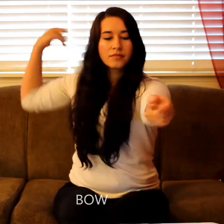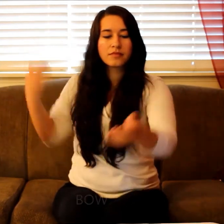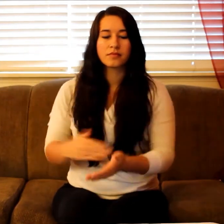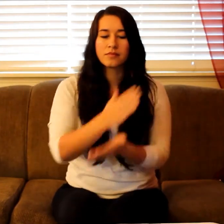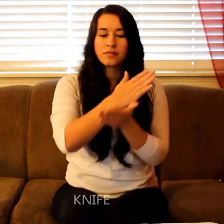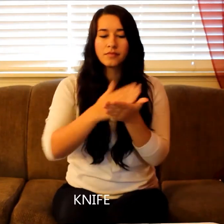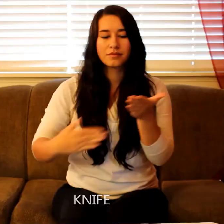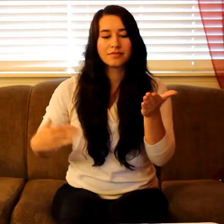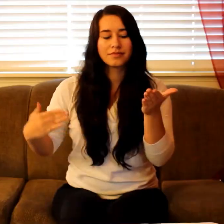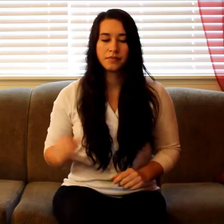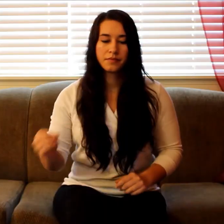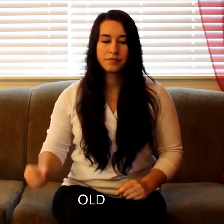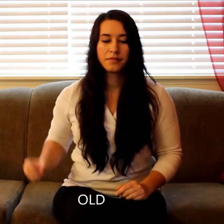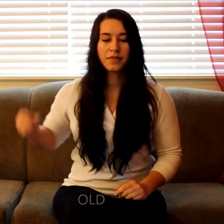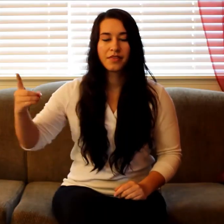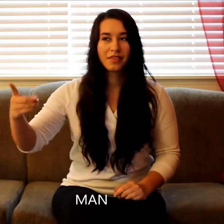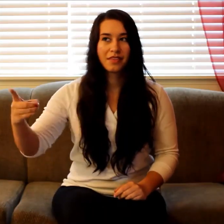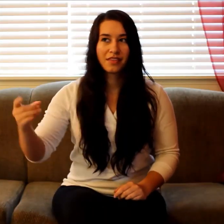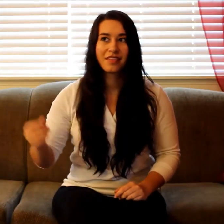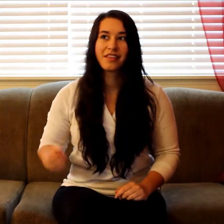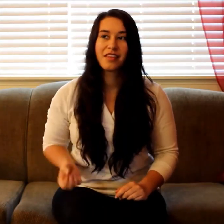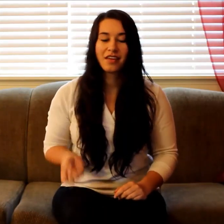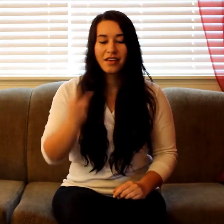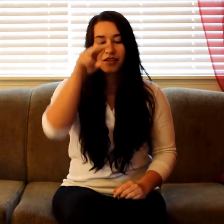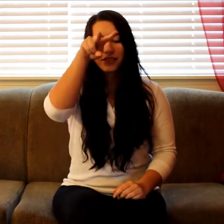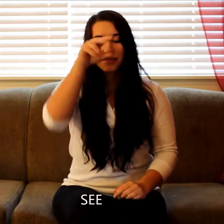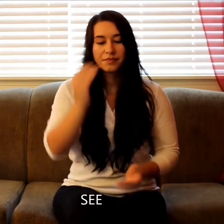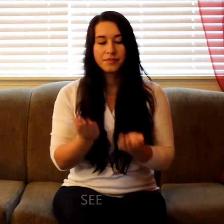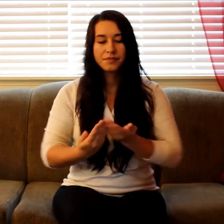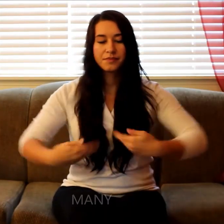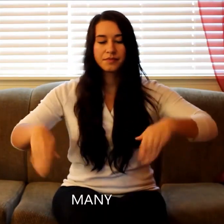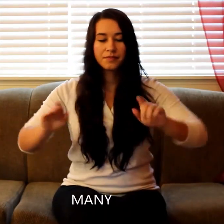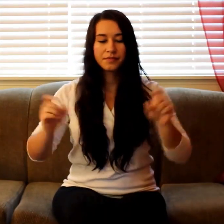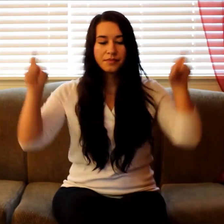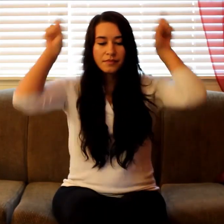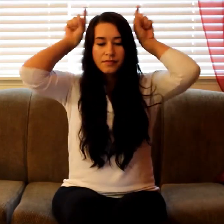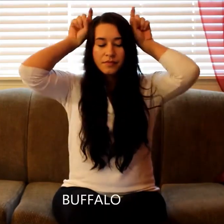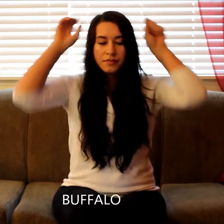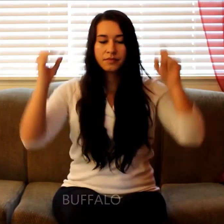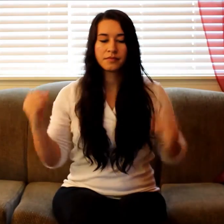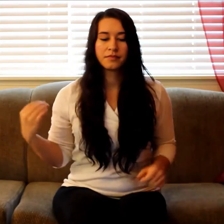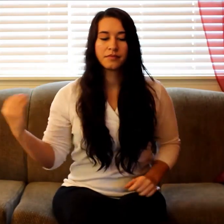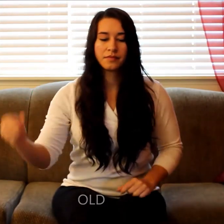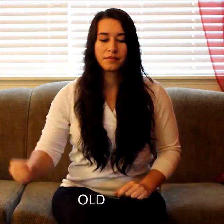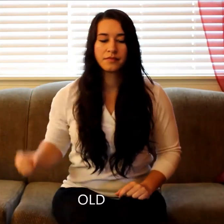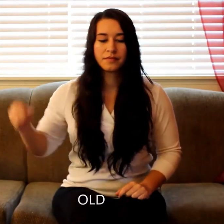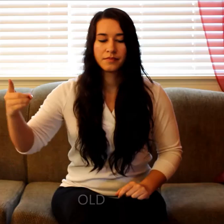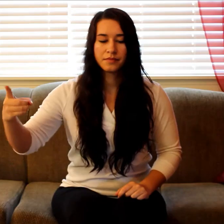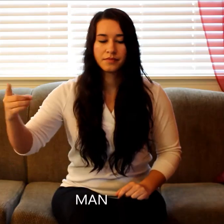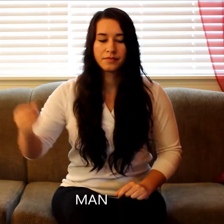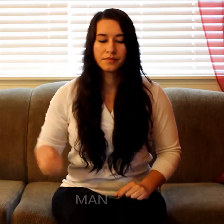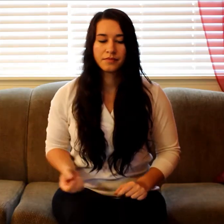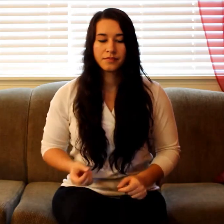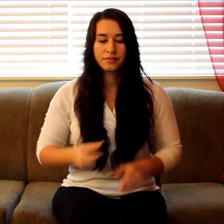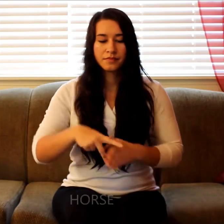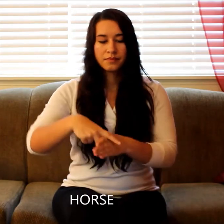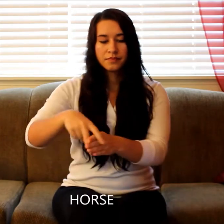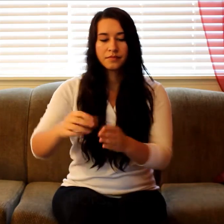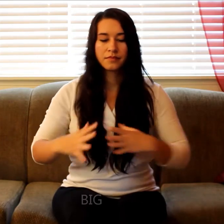there went the night, old man Napi. All the buffalo you can see, old man Napi. A heart gentle